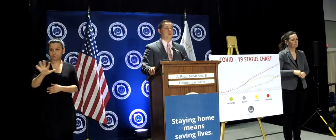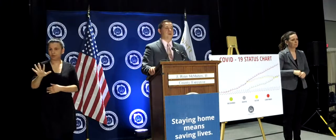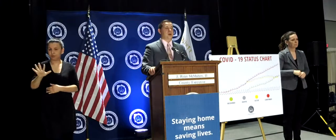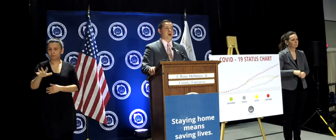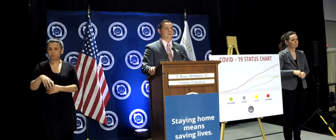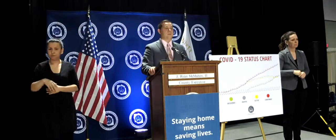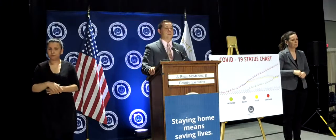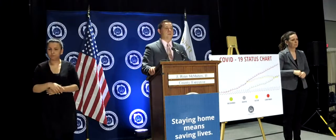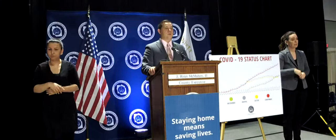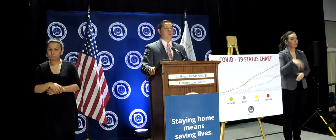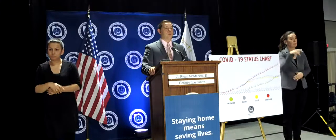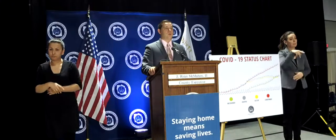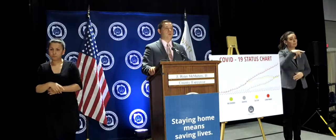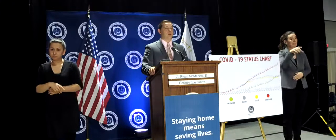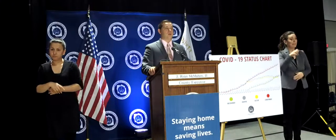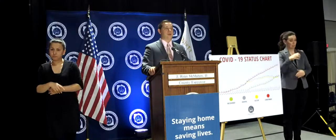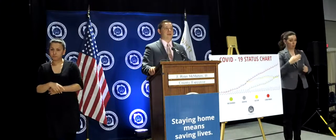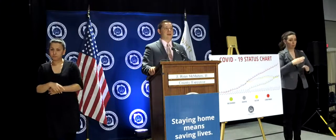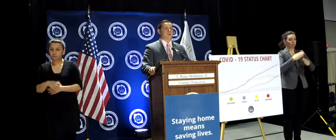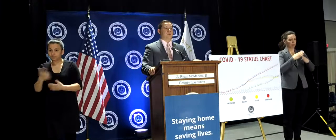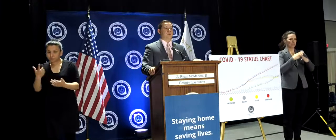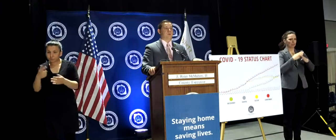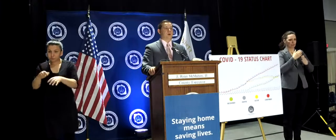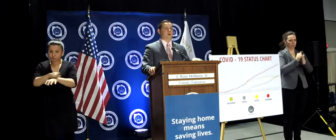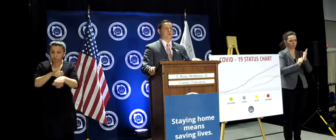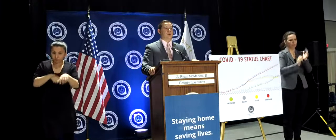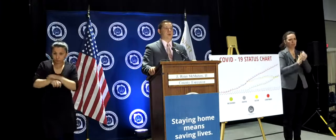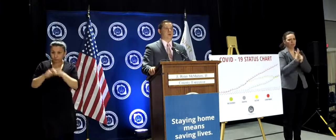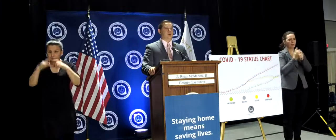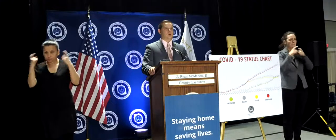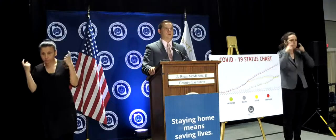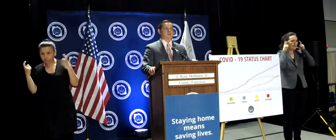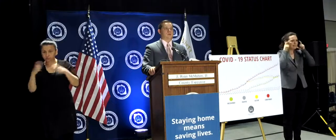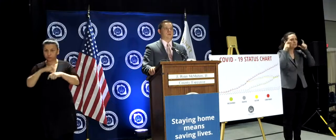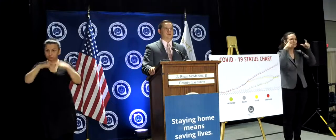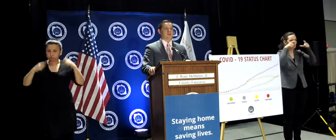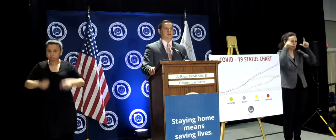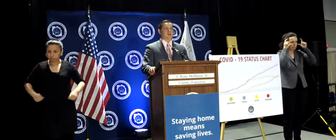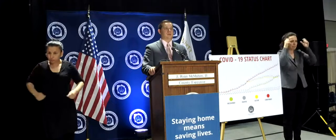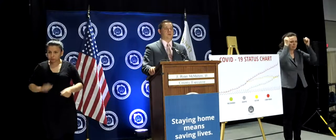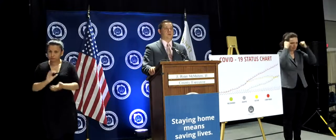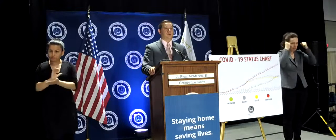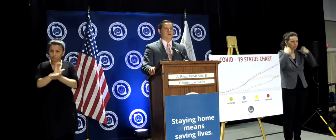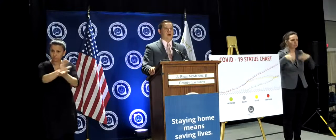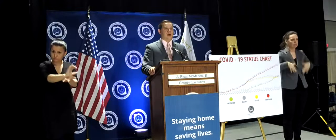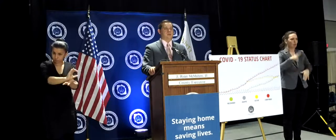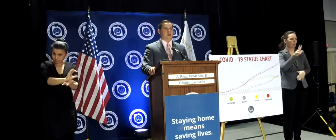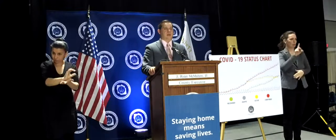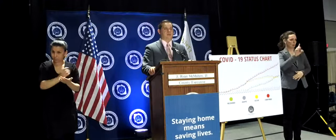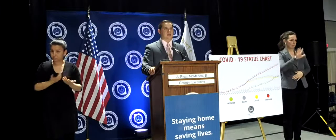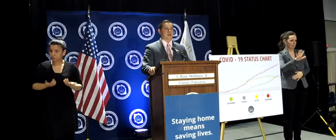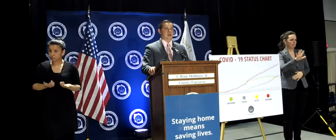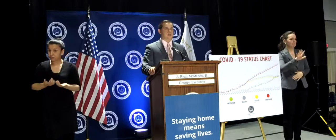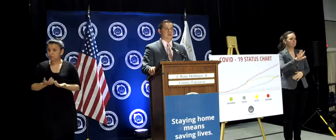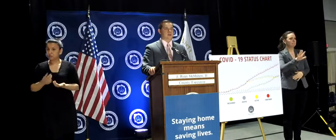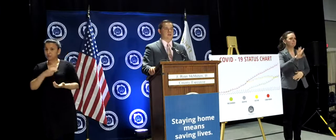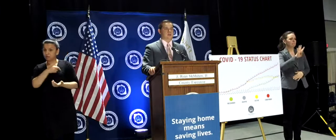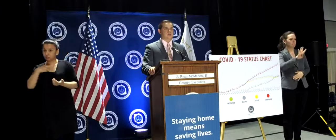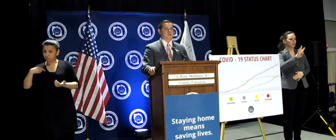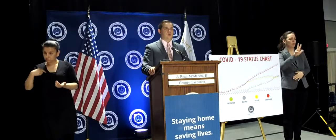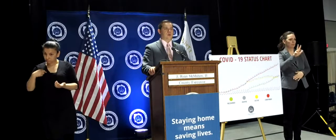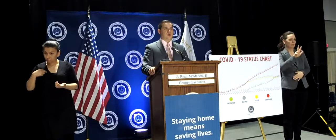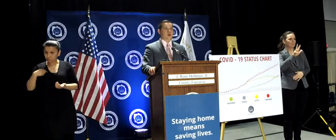315-435-2525. I'll give an example. We had a request for PPE from a hospital outside the